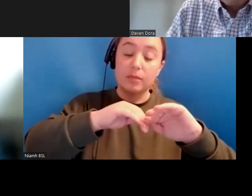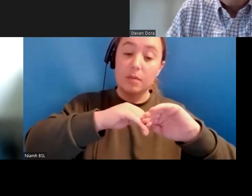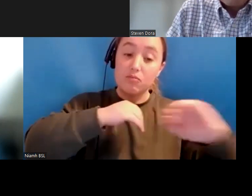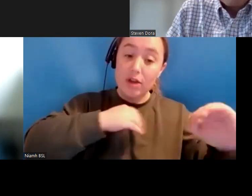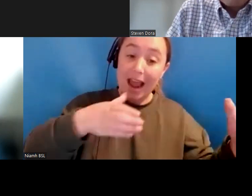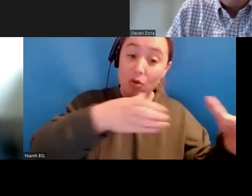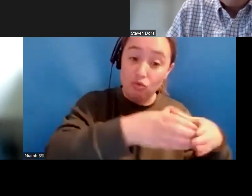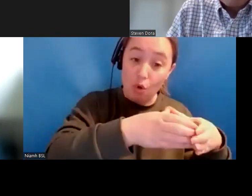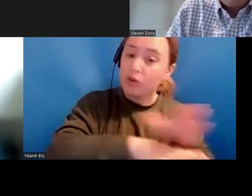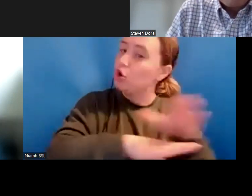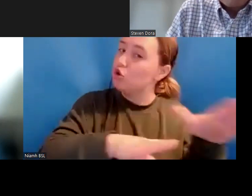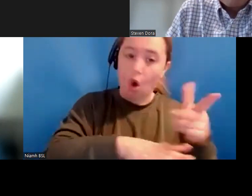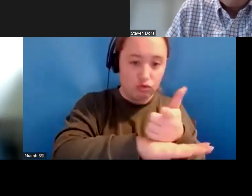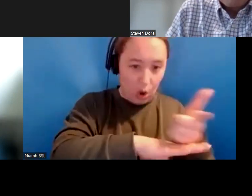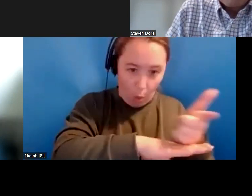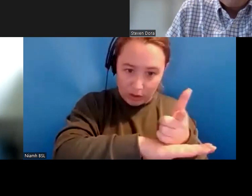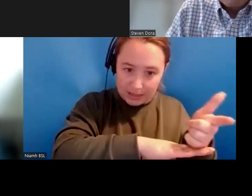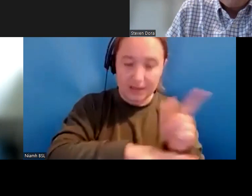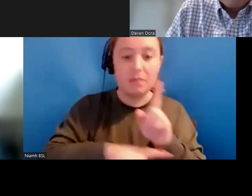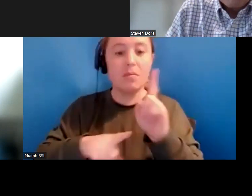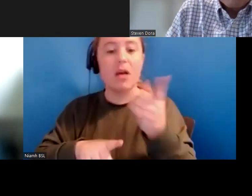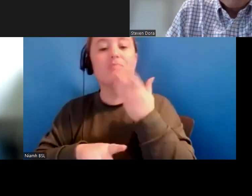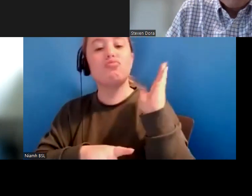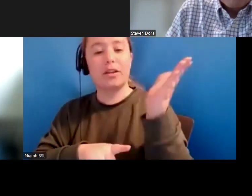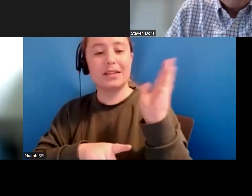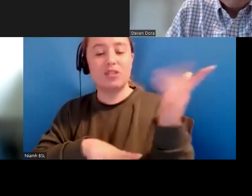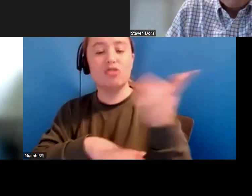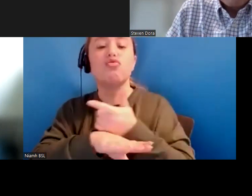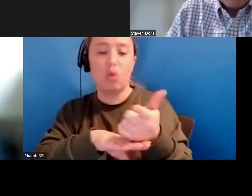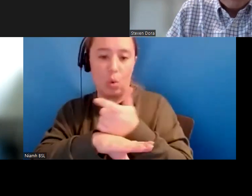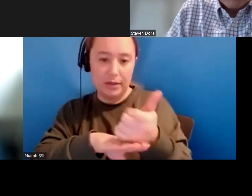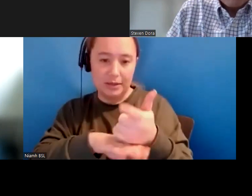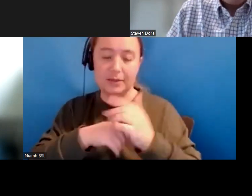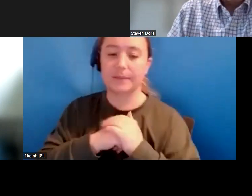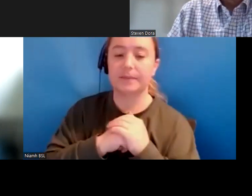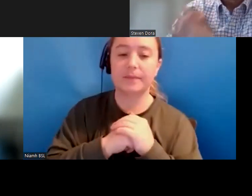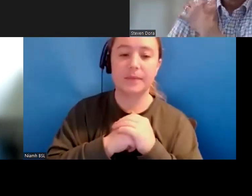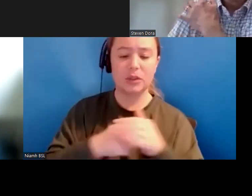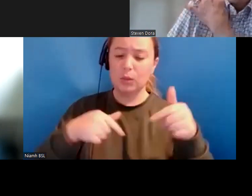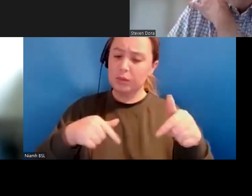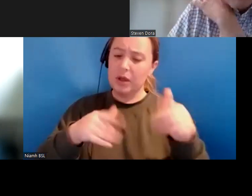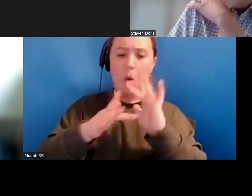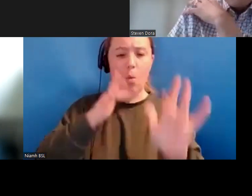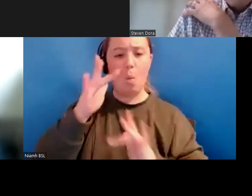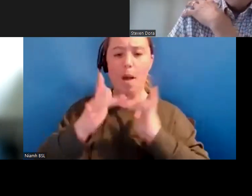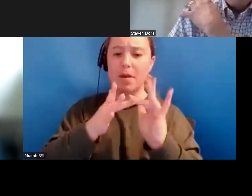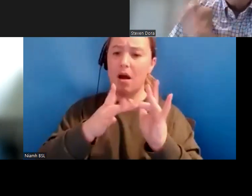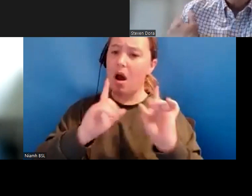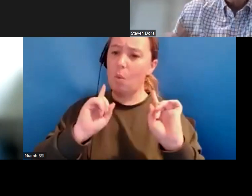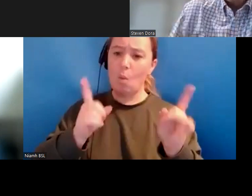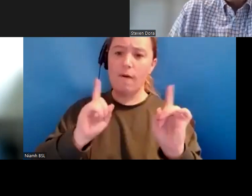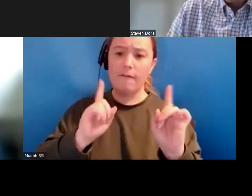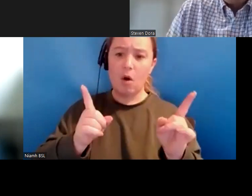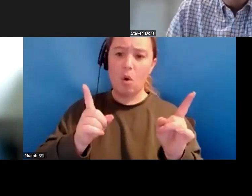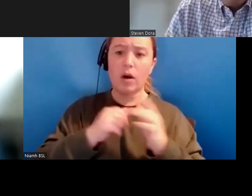today. Before handing over to our speakers, I just wanted to give a brief background as to why we are hosting this webinar today. This webinar